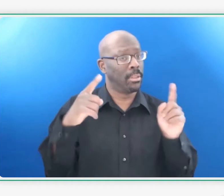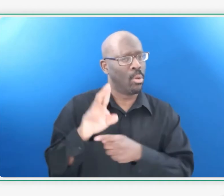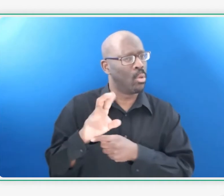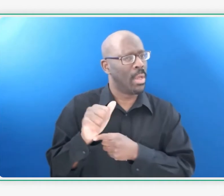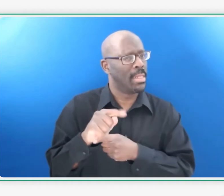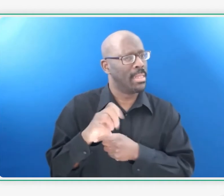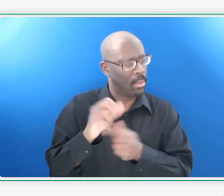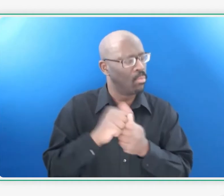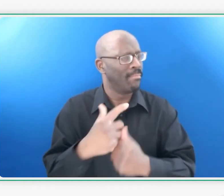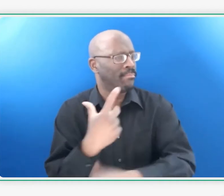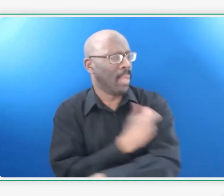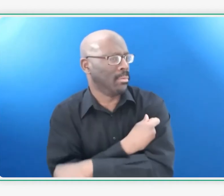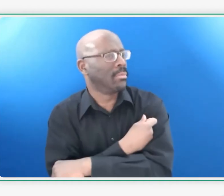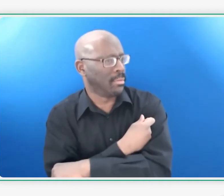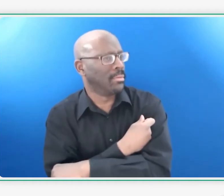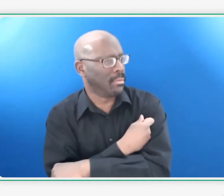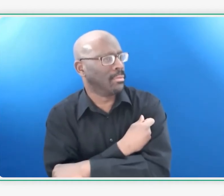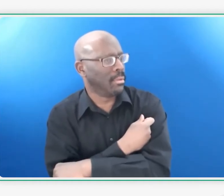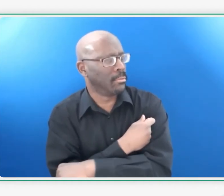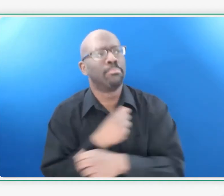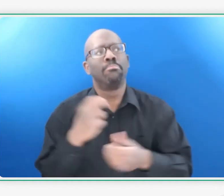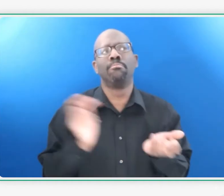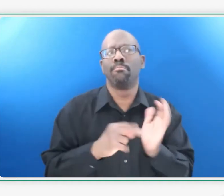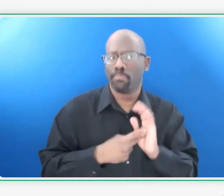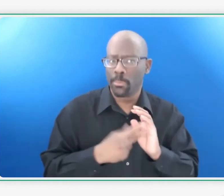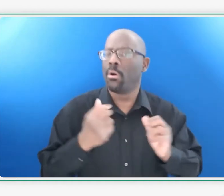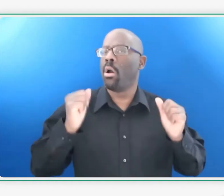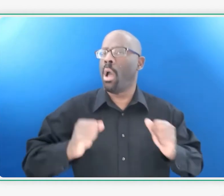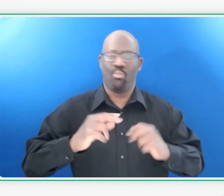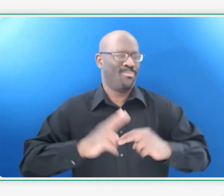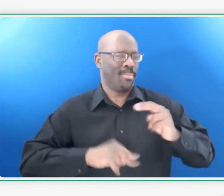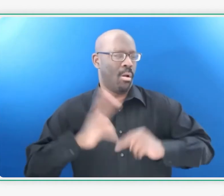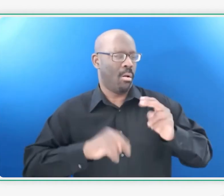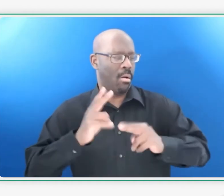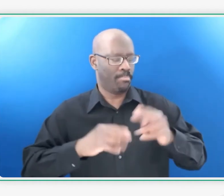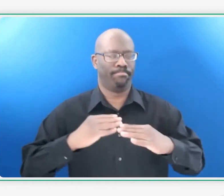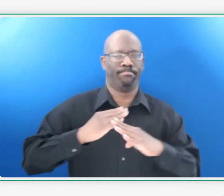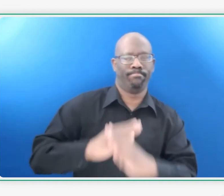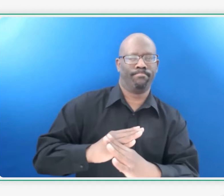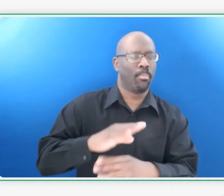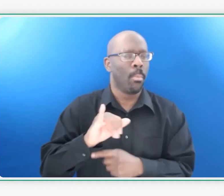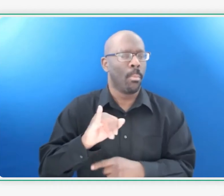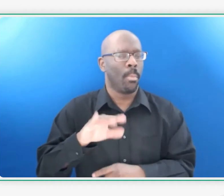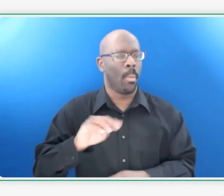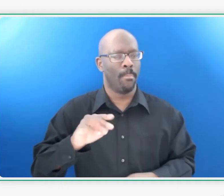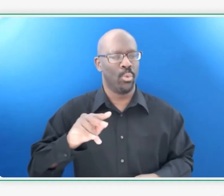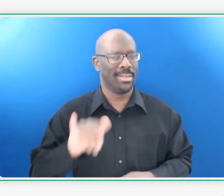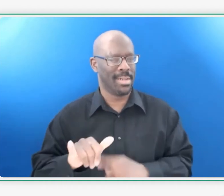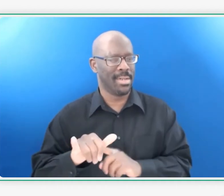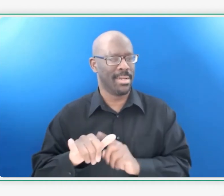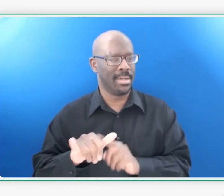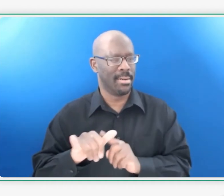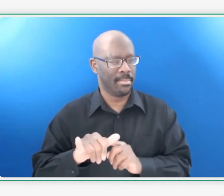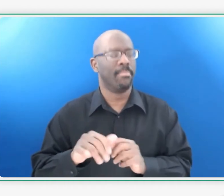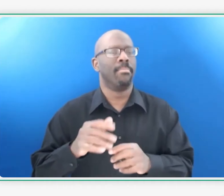abroad. And they've been able to make successful vaccines with a high rate of immunity.